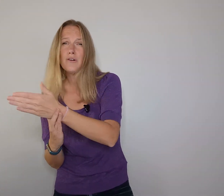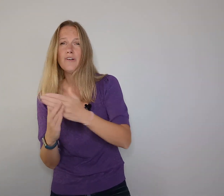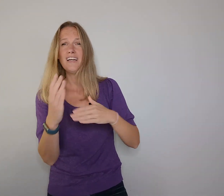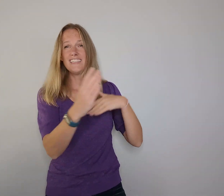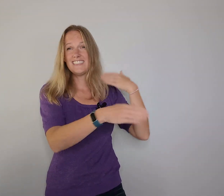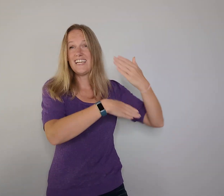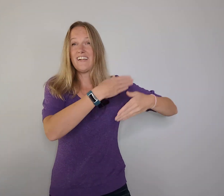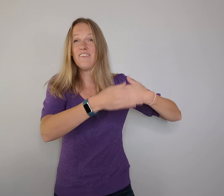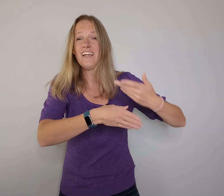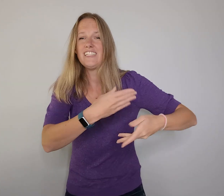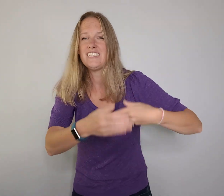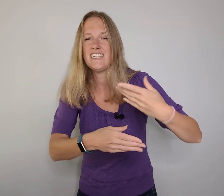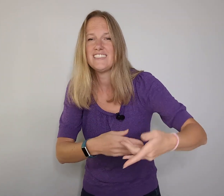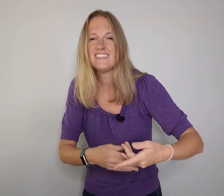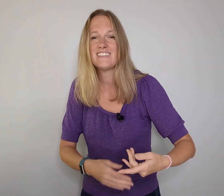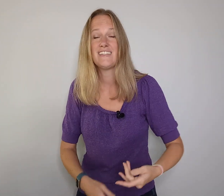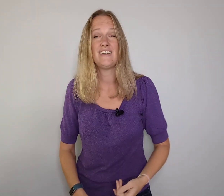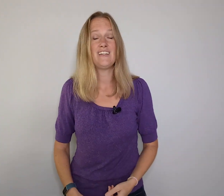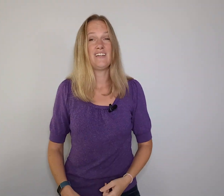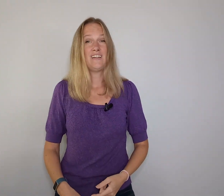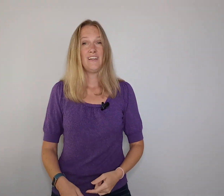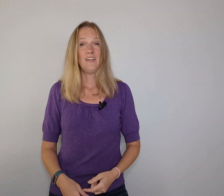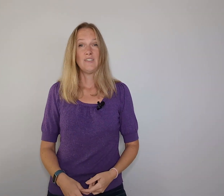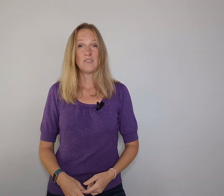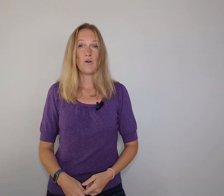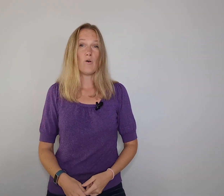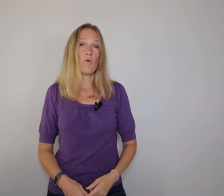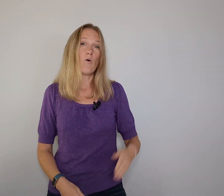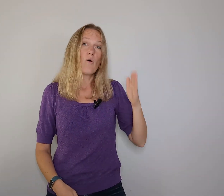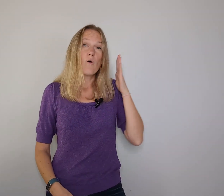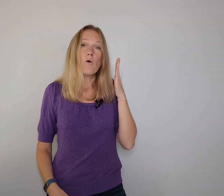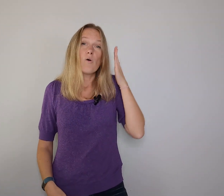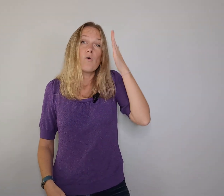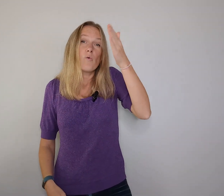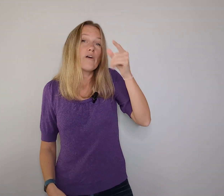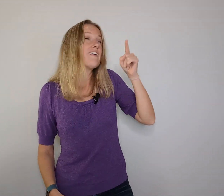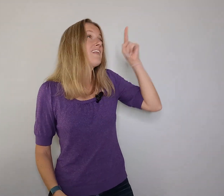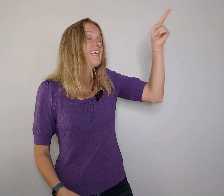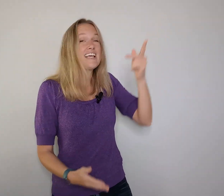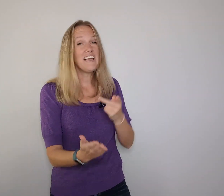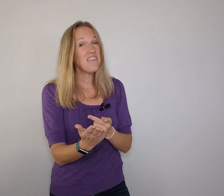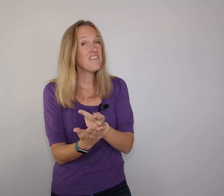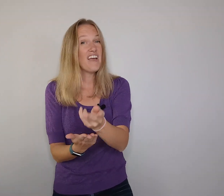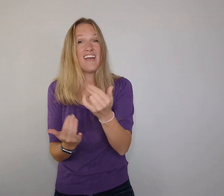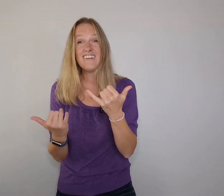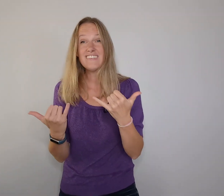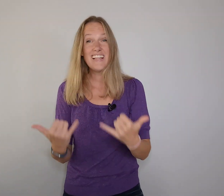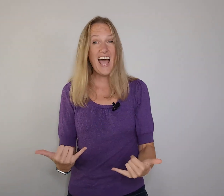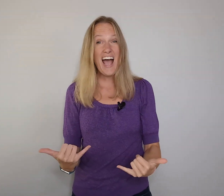through generations. So will he fail